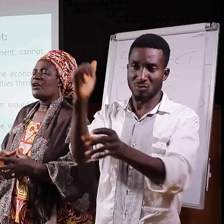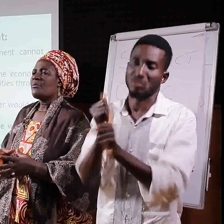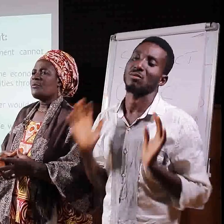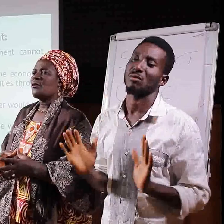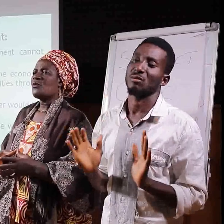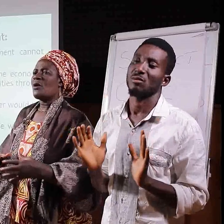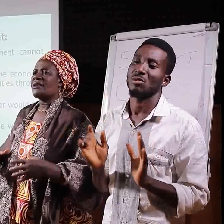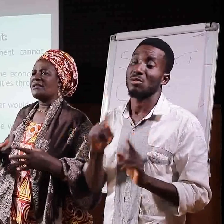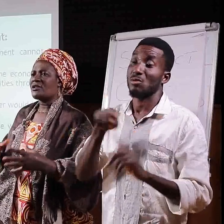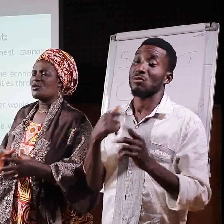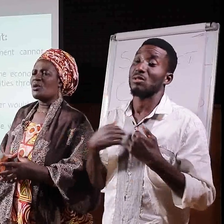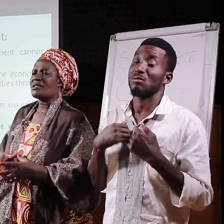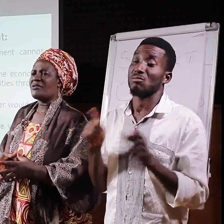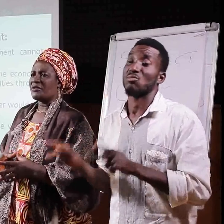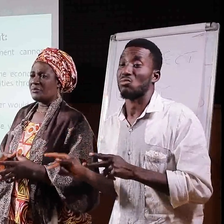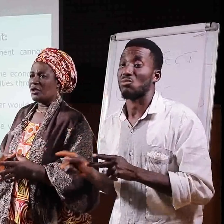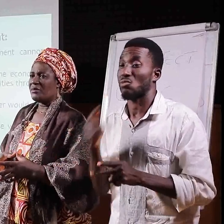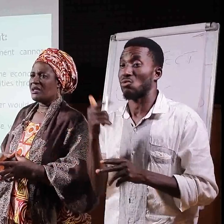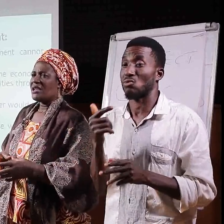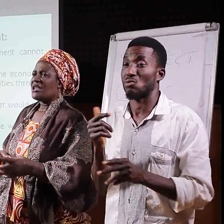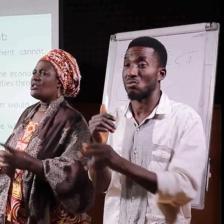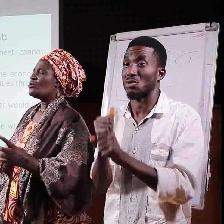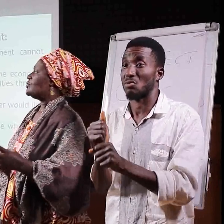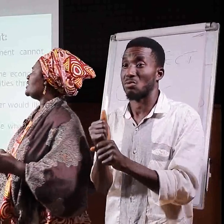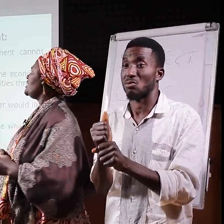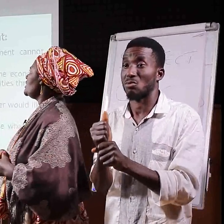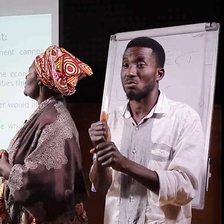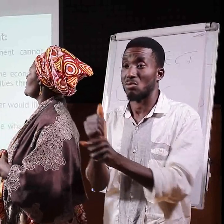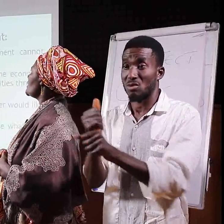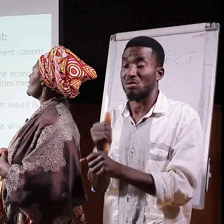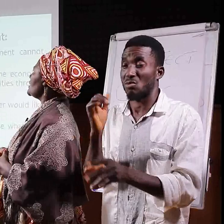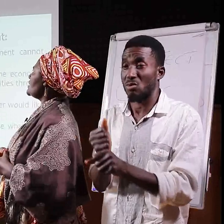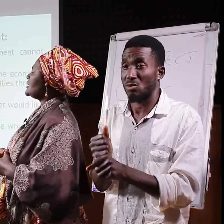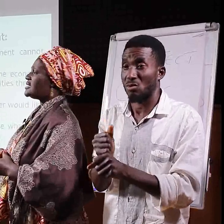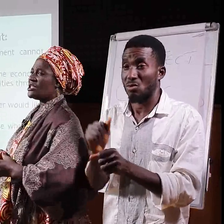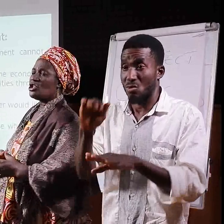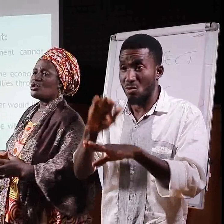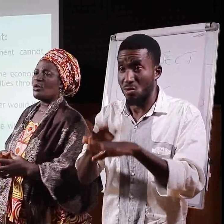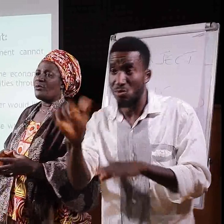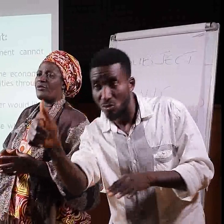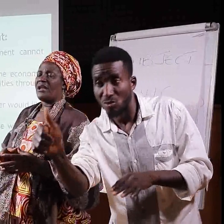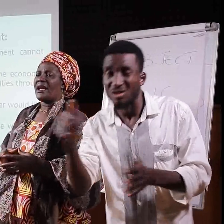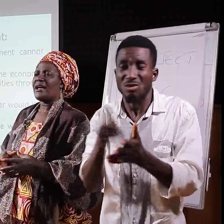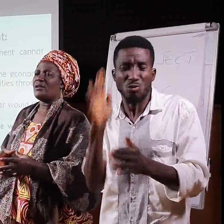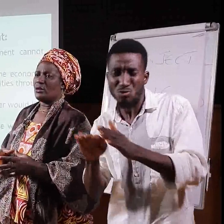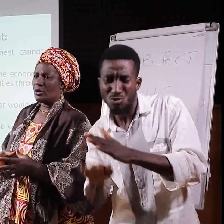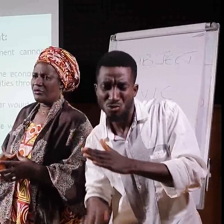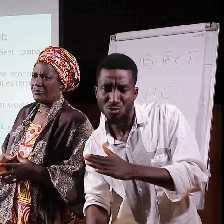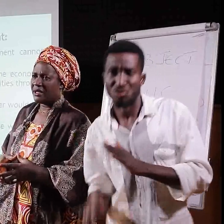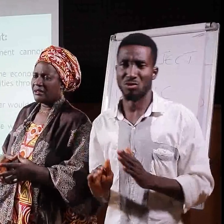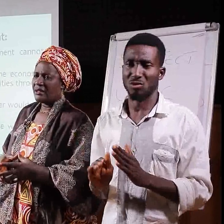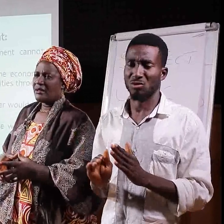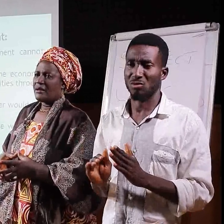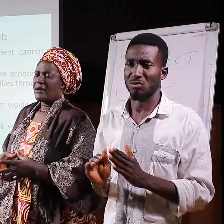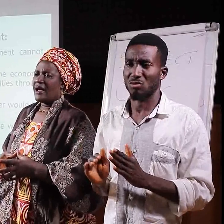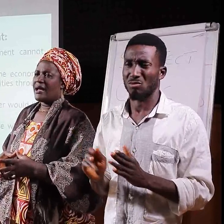have people who are geared towards self-employment, it will reduce this issue of relying on